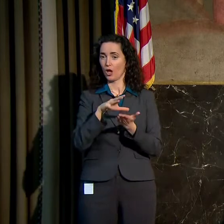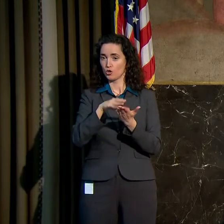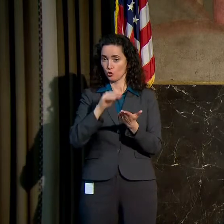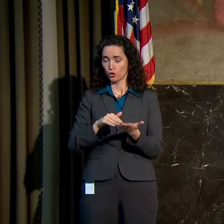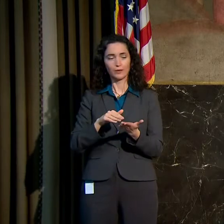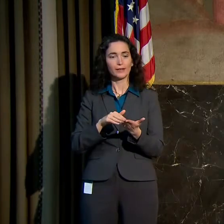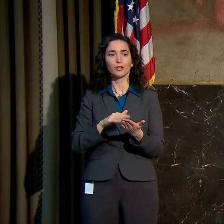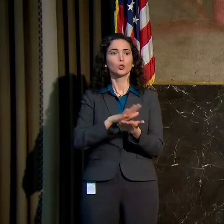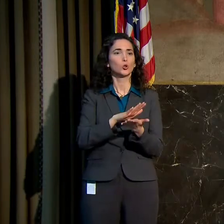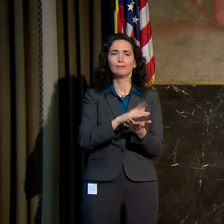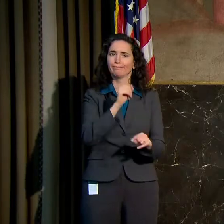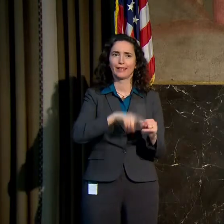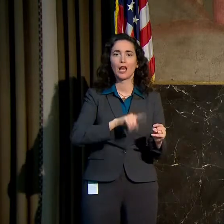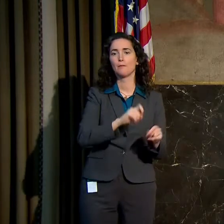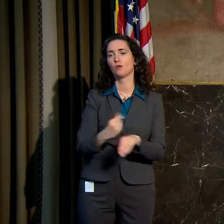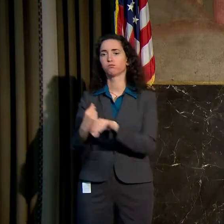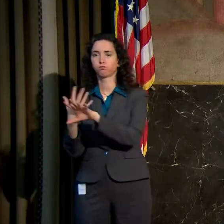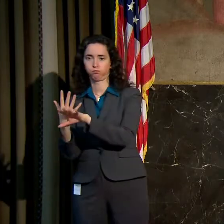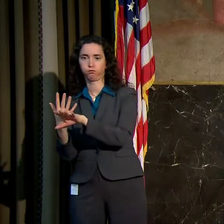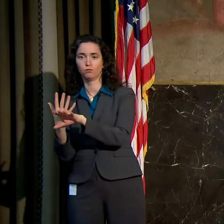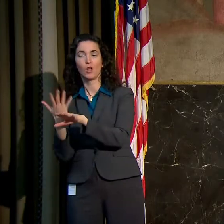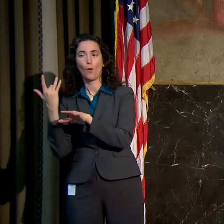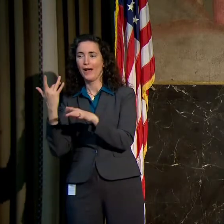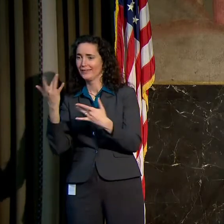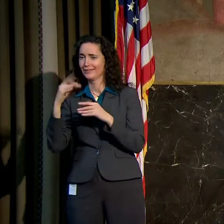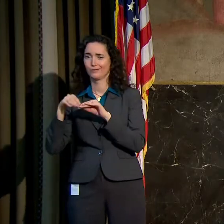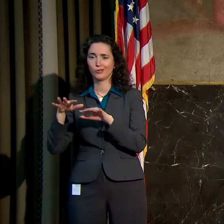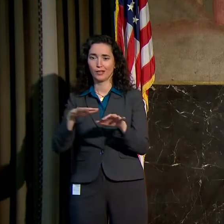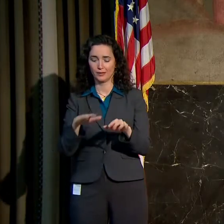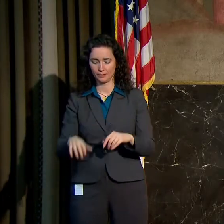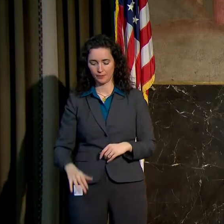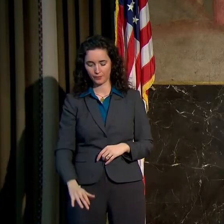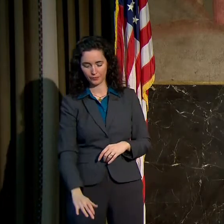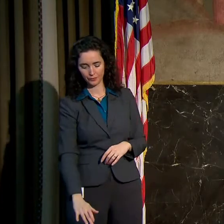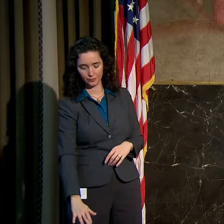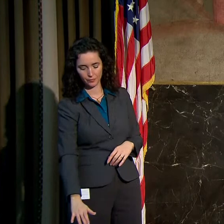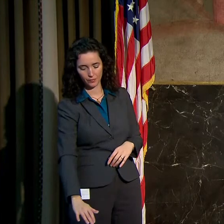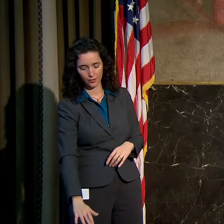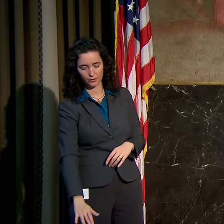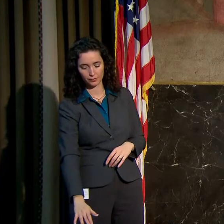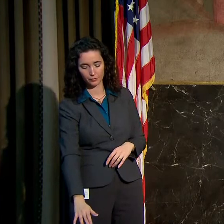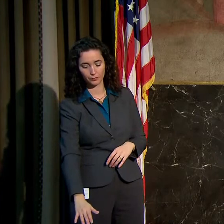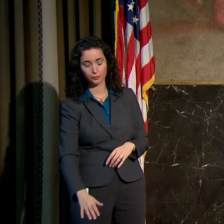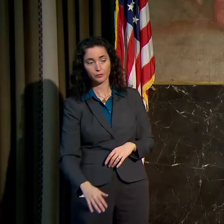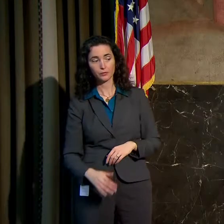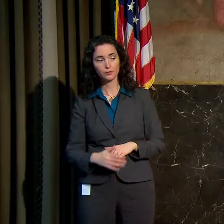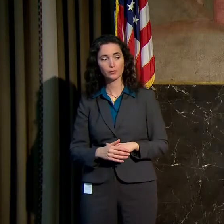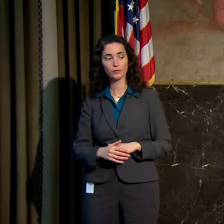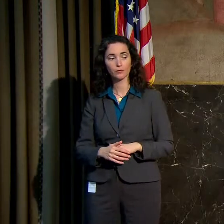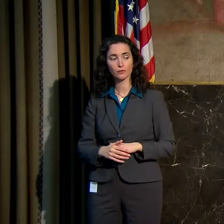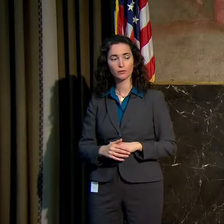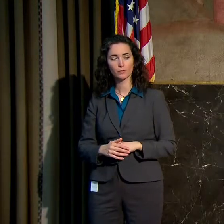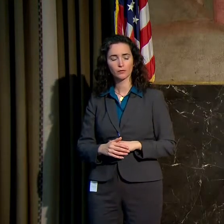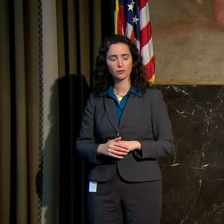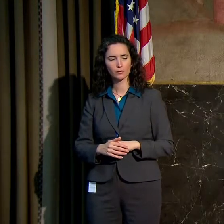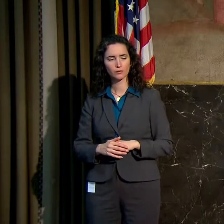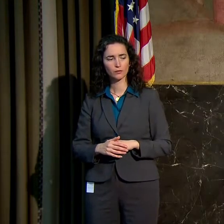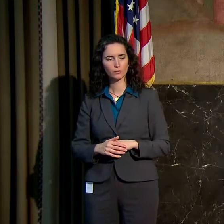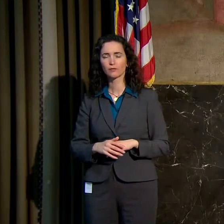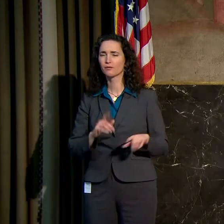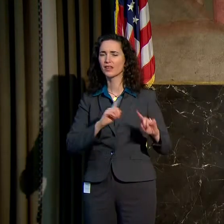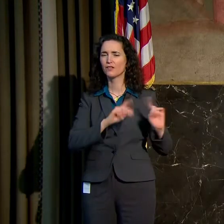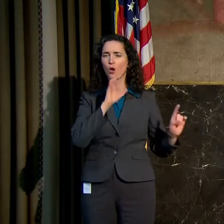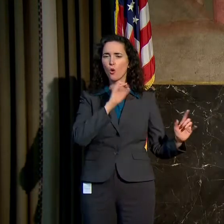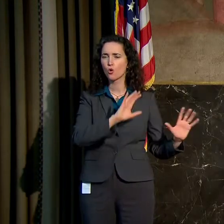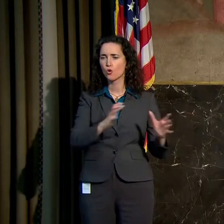Both nationwide and here in Louisiana, we're seeing an increase in COVID hospitalizations among all pediatric age groups. The